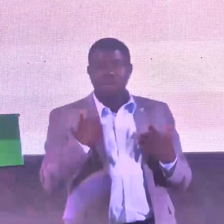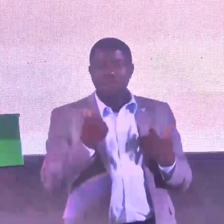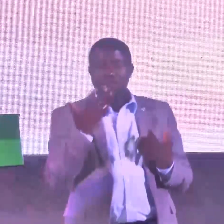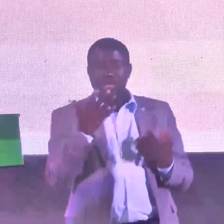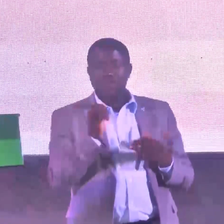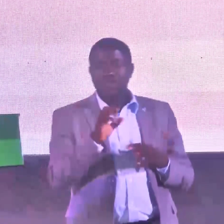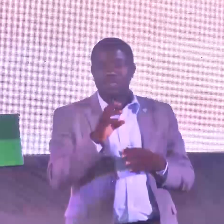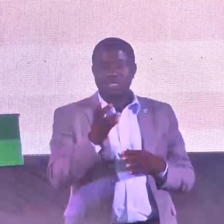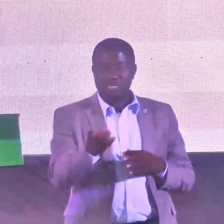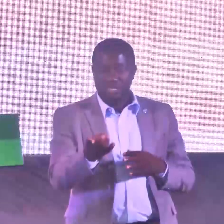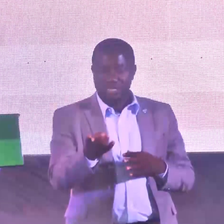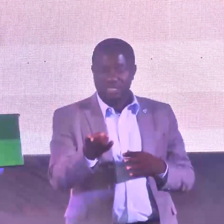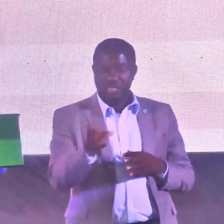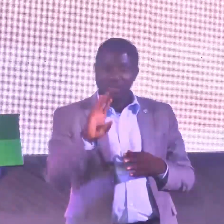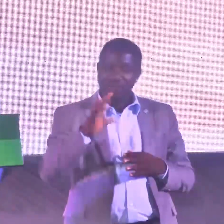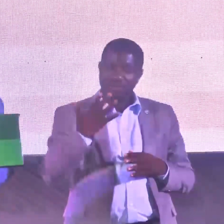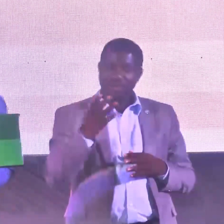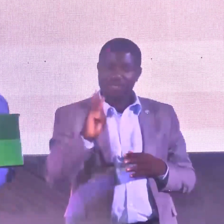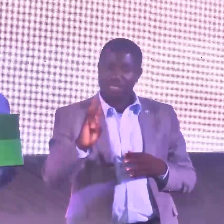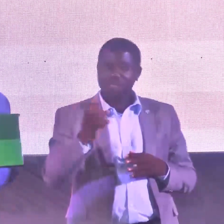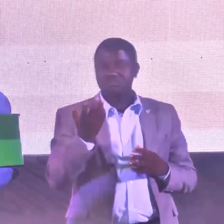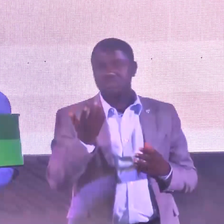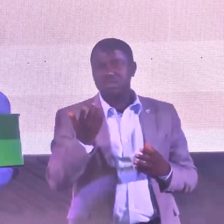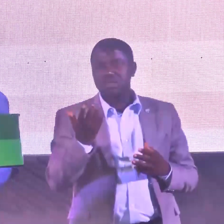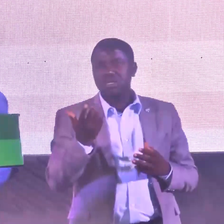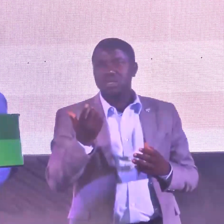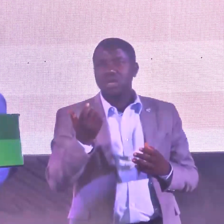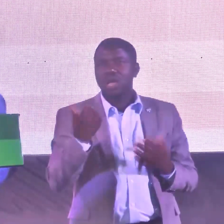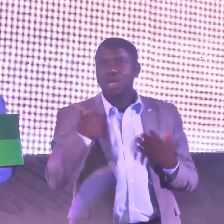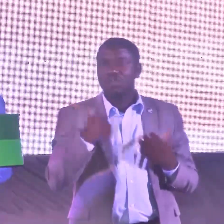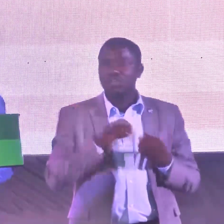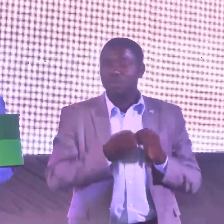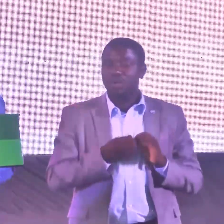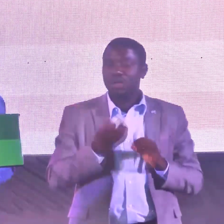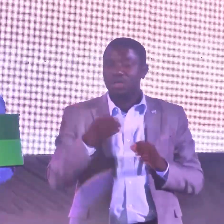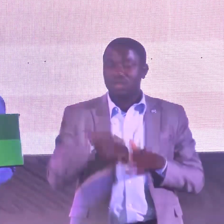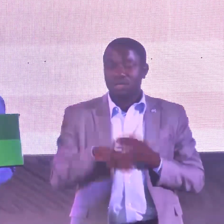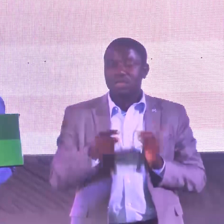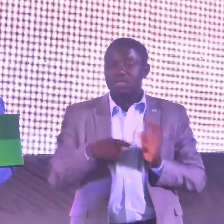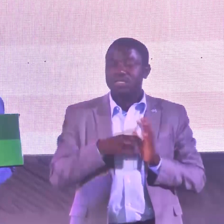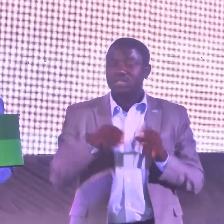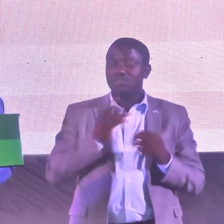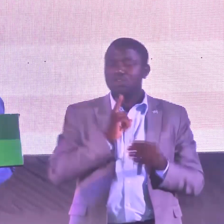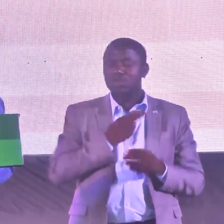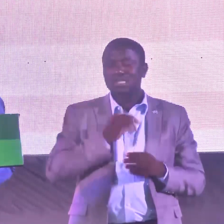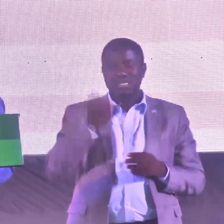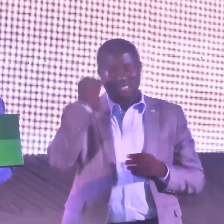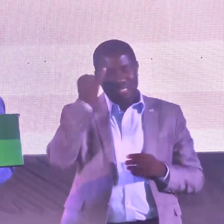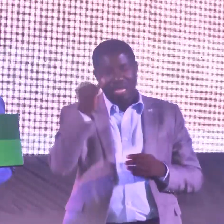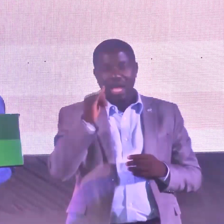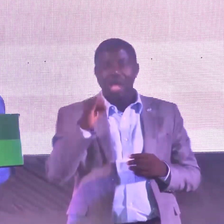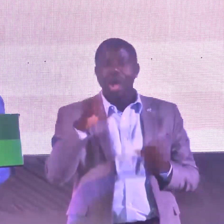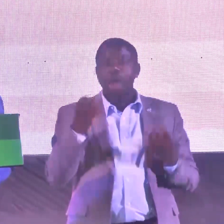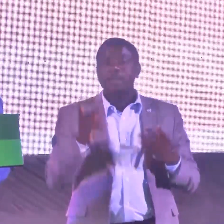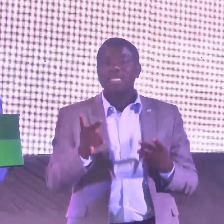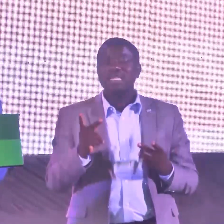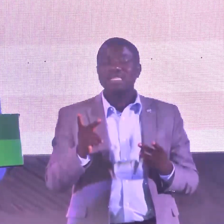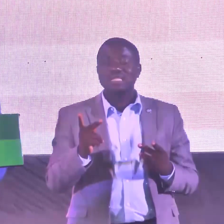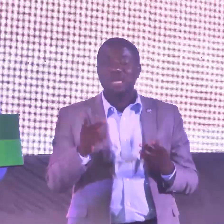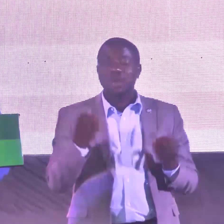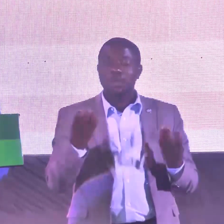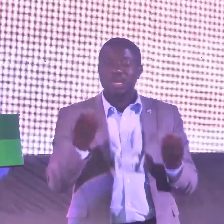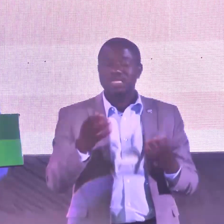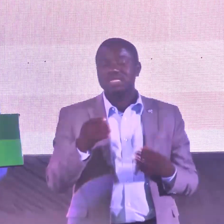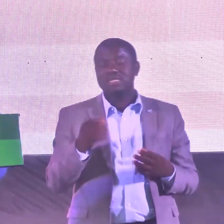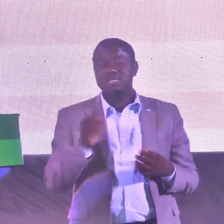the number of polling center in the precinct. And so this gave us an idea as to how many staff actually